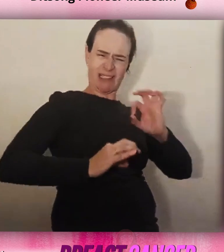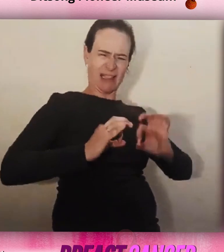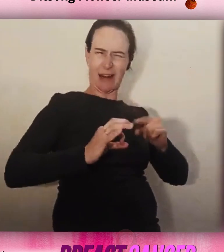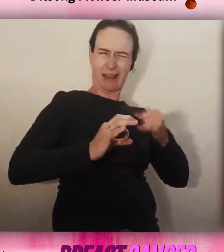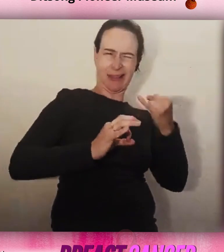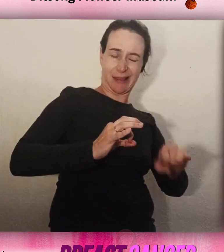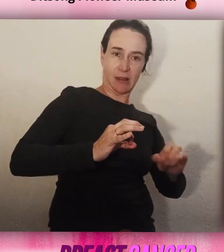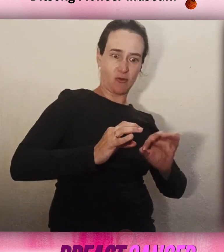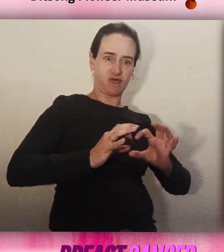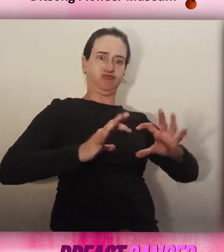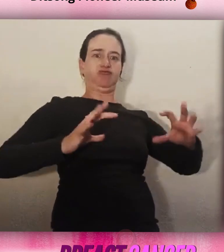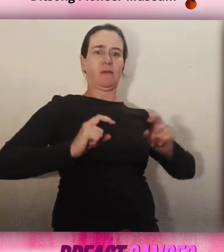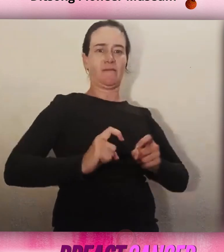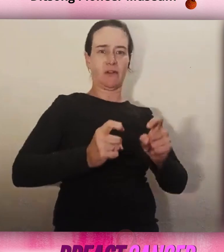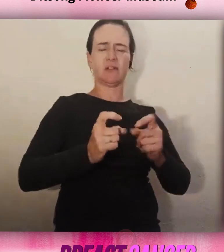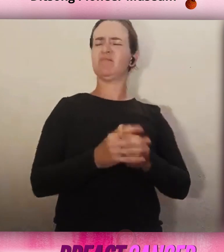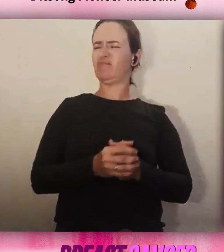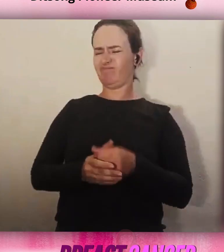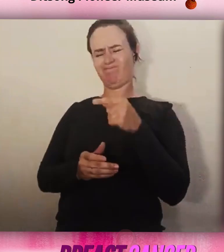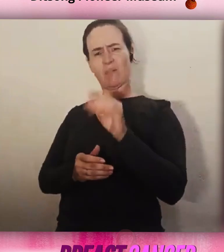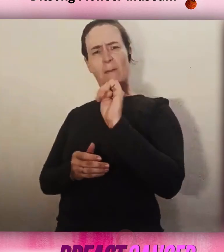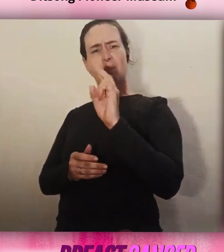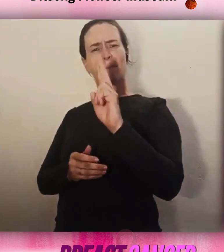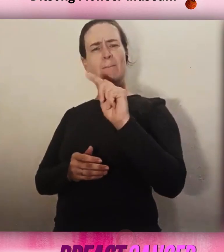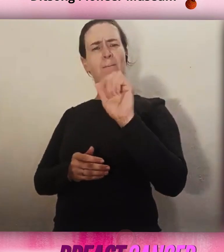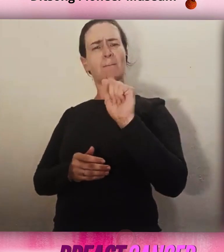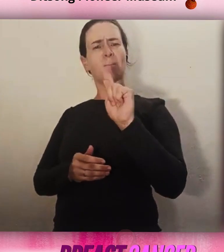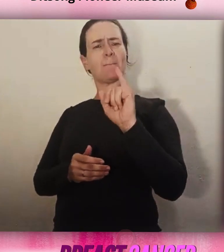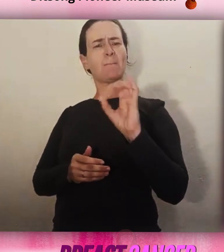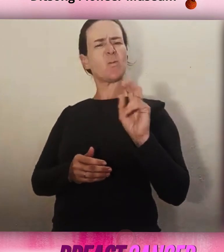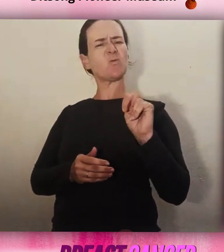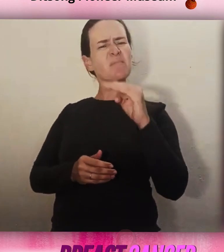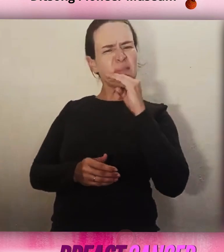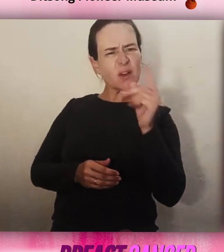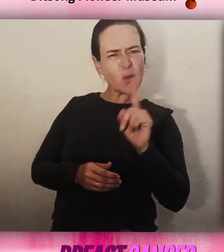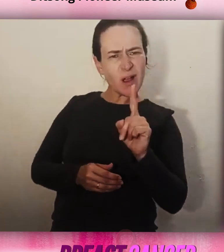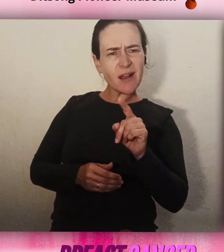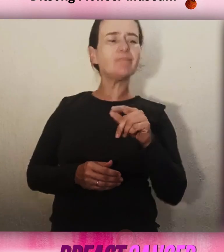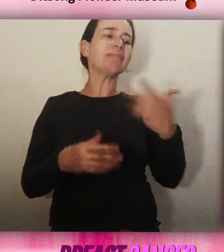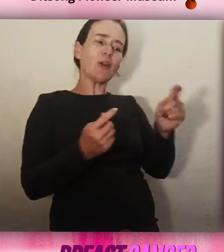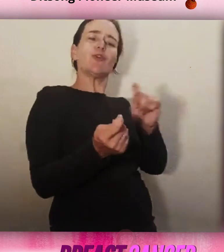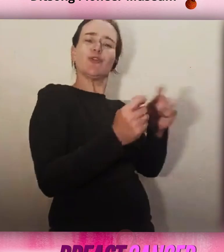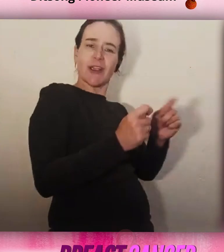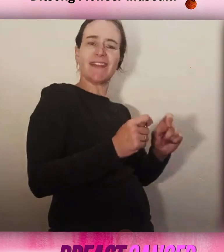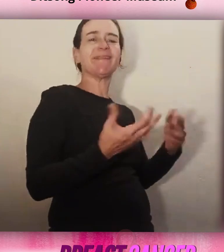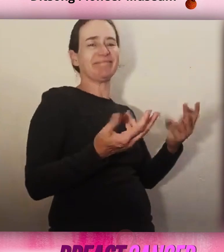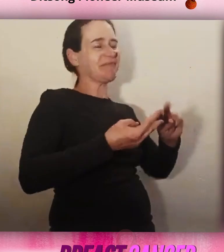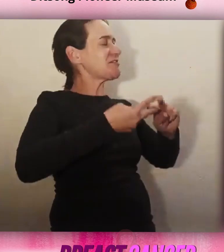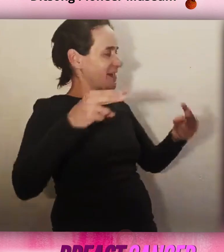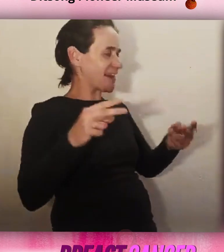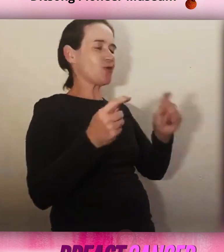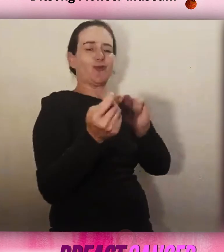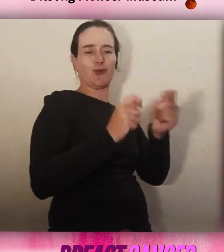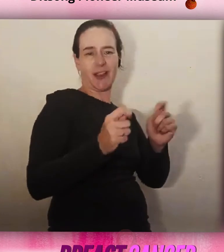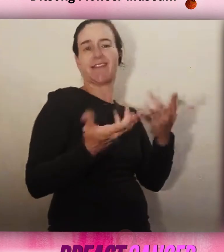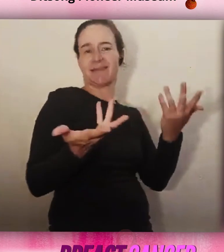in abnormal cells start growing rapidly. Okay. When you say mutations, what do you actually mean? Changes, Oh, you